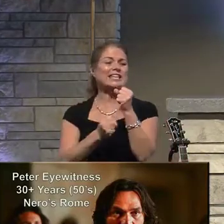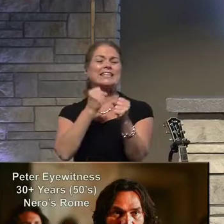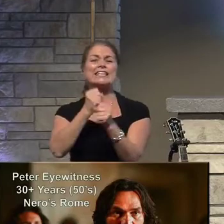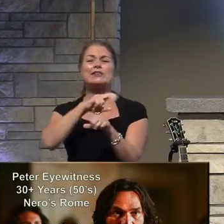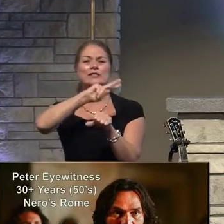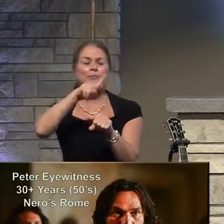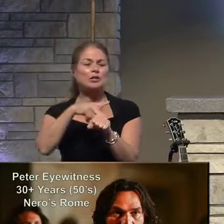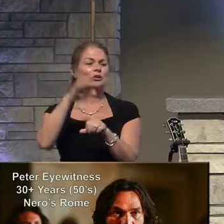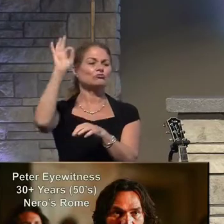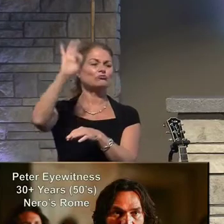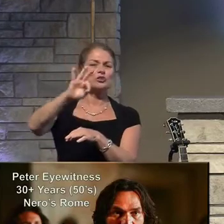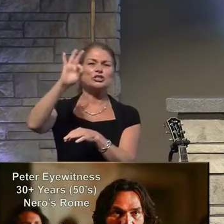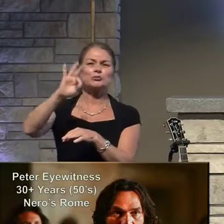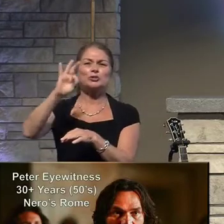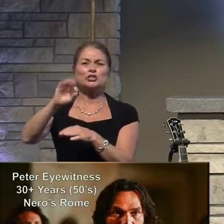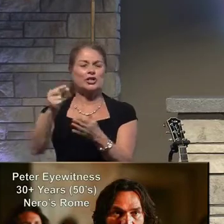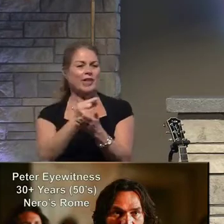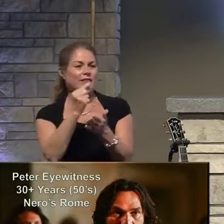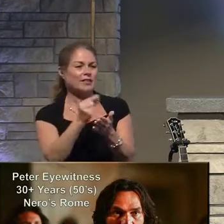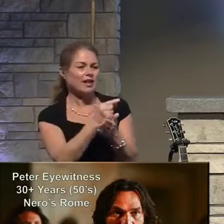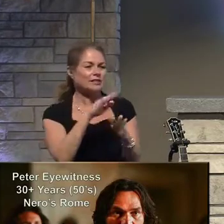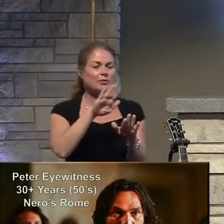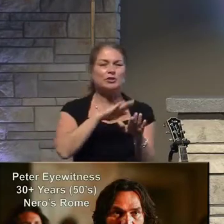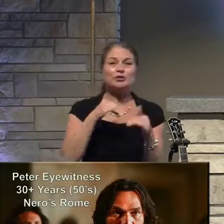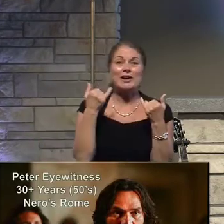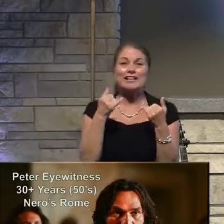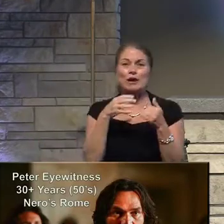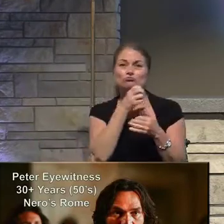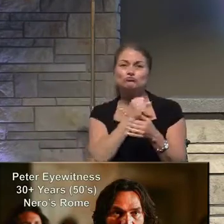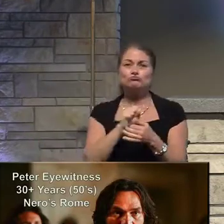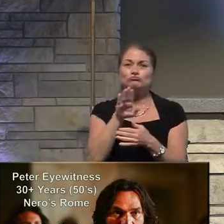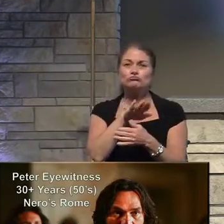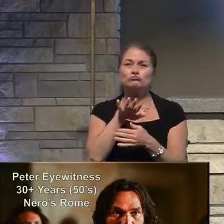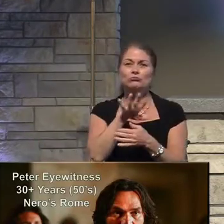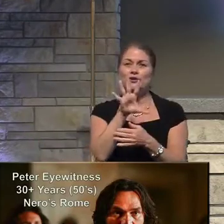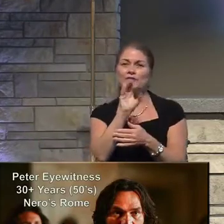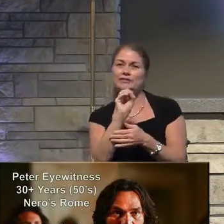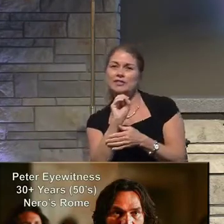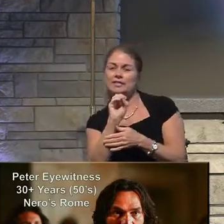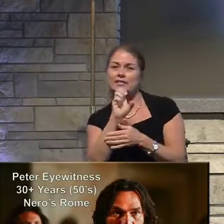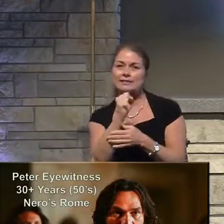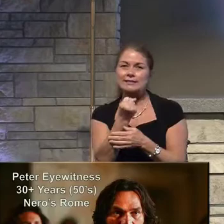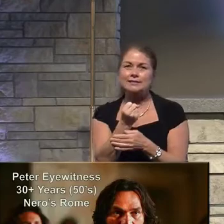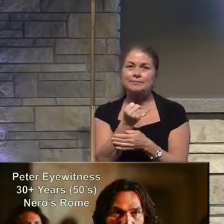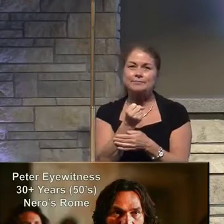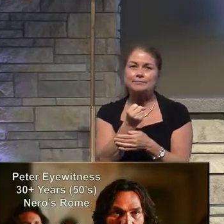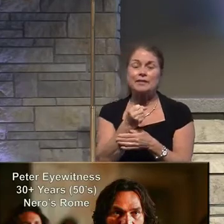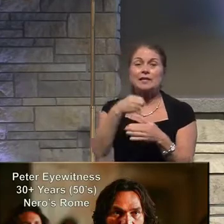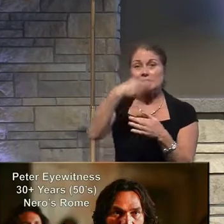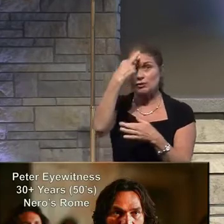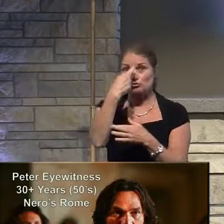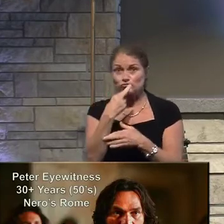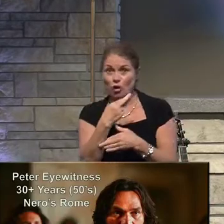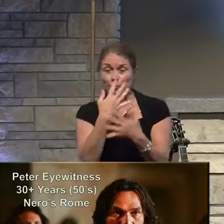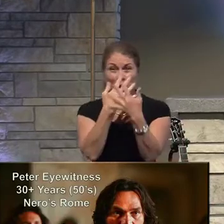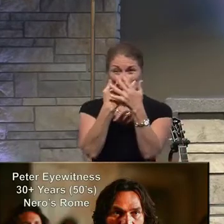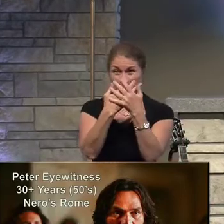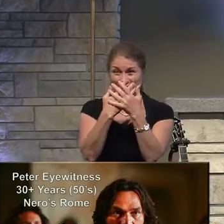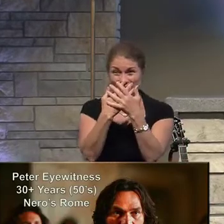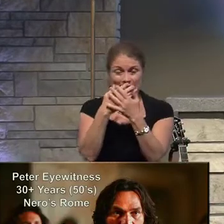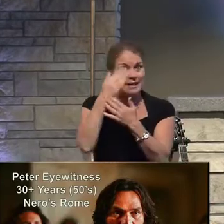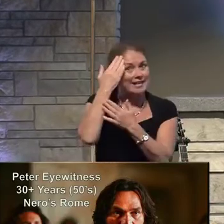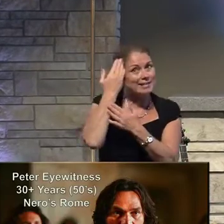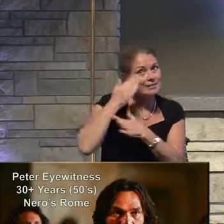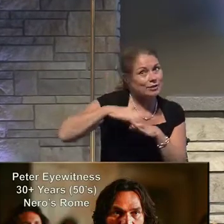gospel. He's somewhere in his mid-50s. He's in Nero's Rome. He's imprisoned. And he doesn't know it